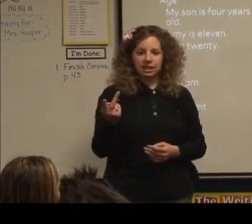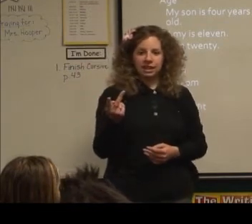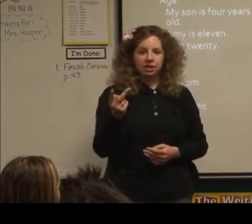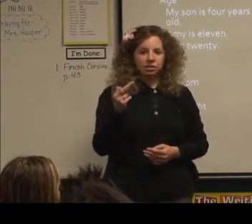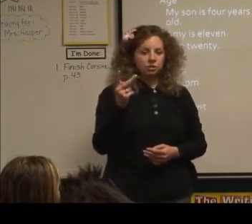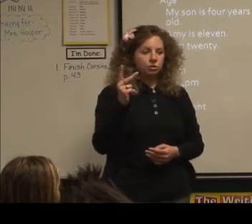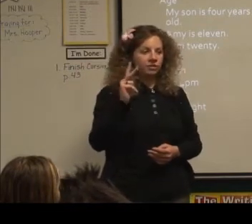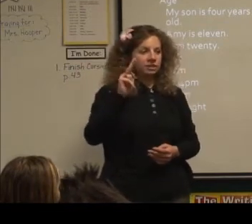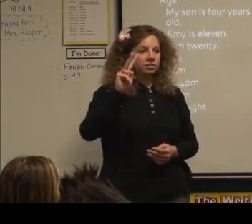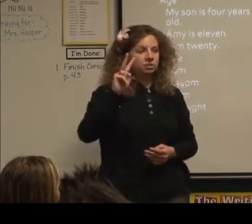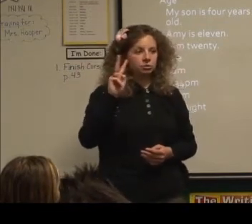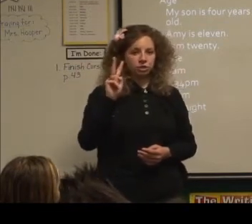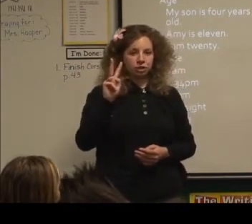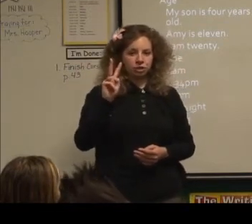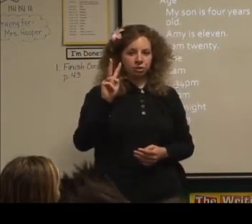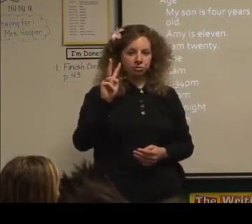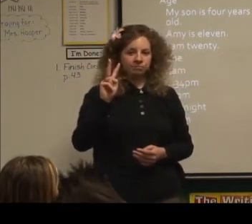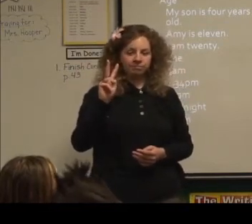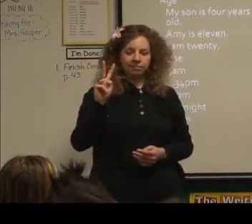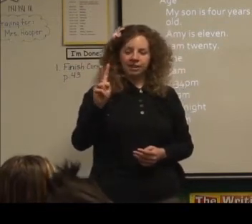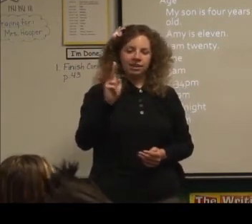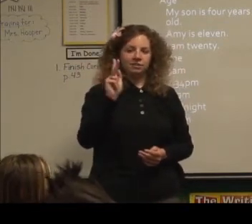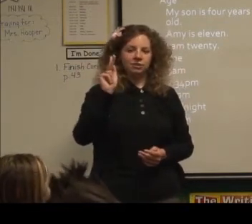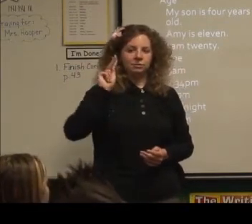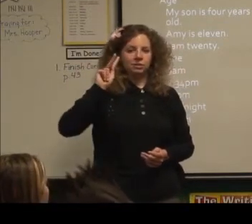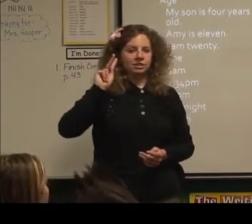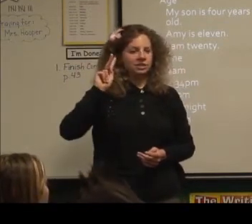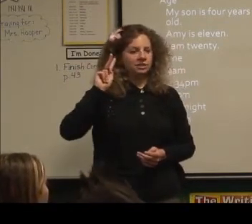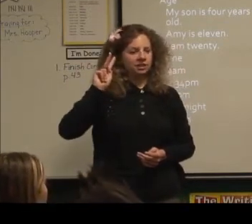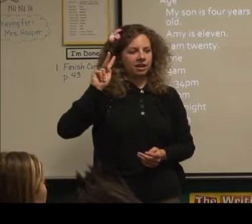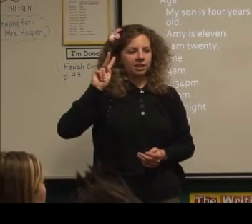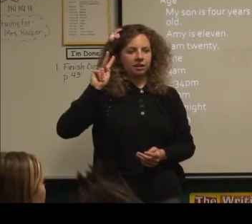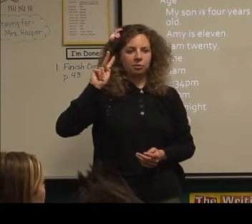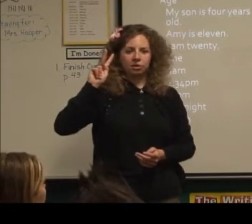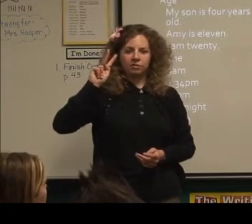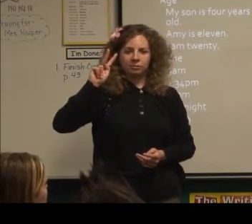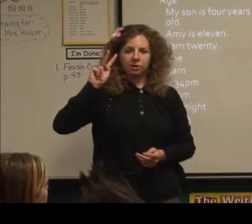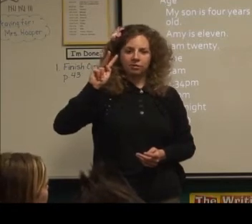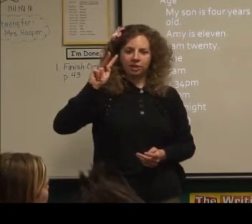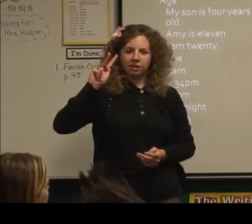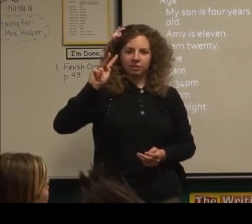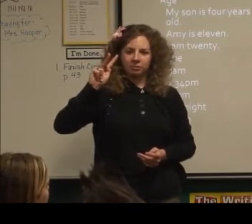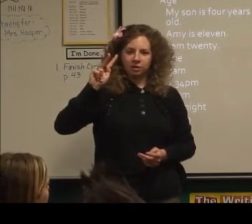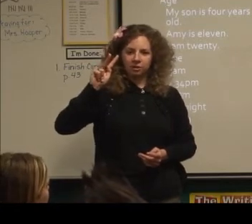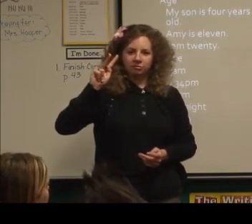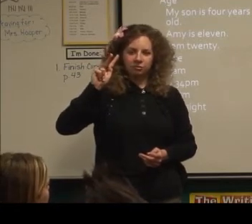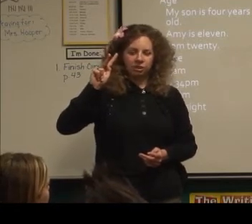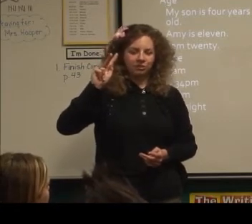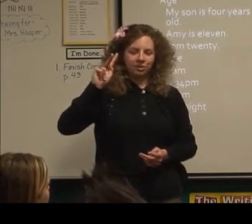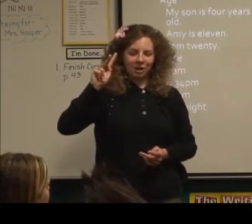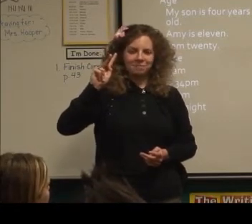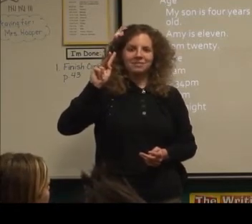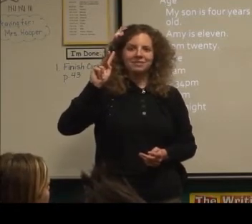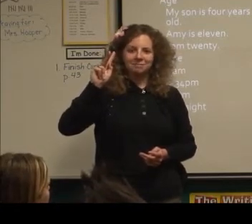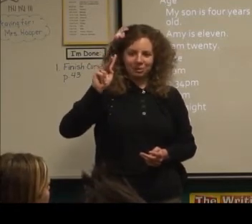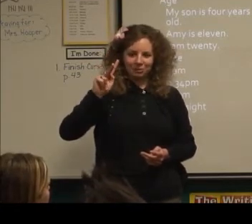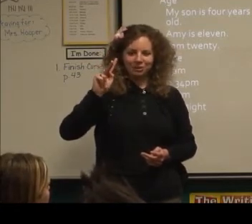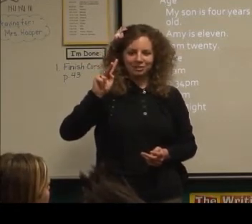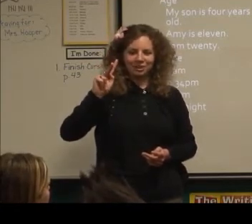say the two of us. So it's a 2, and for some reason it's kind of got more of your middle finger in the middle, your thumb between your fingers